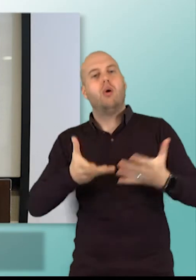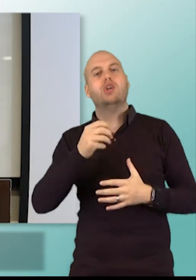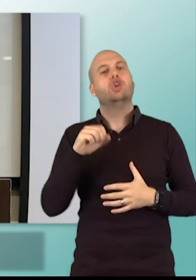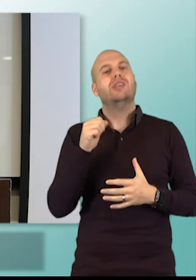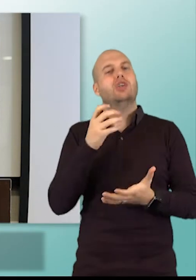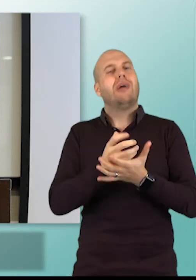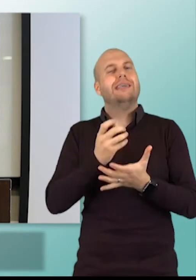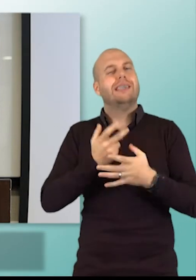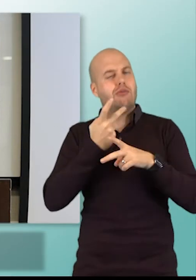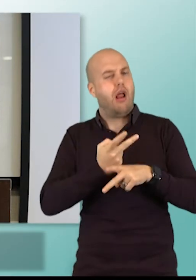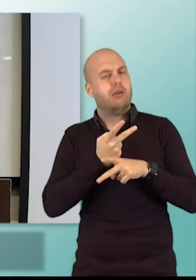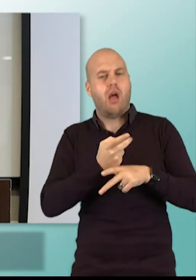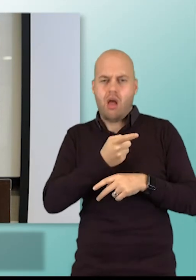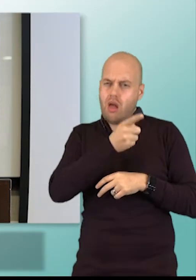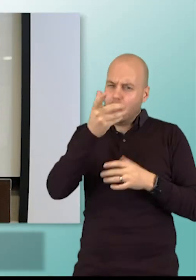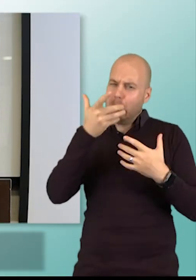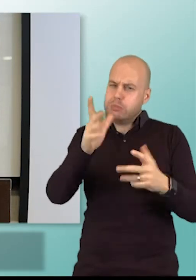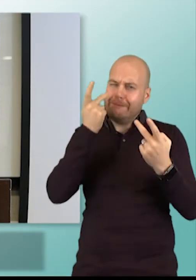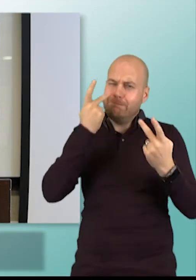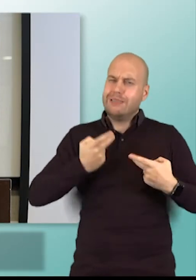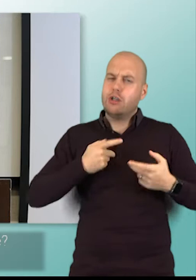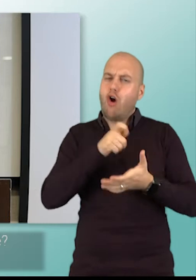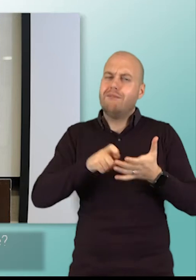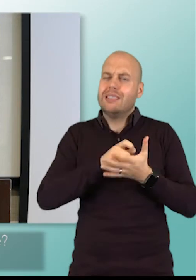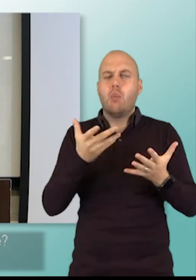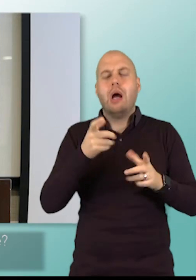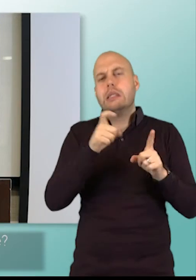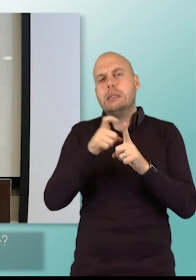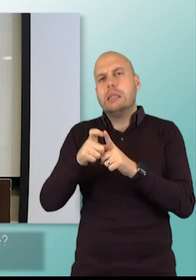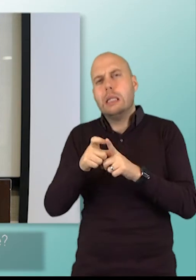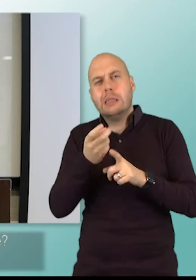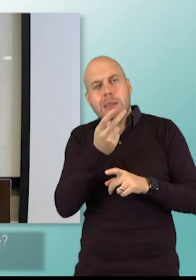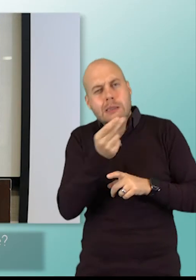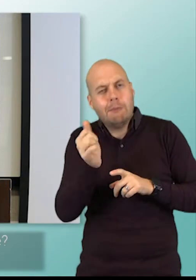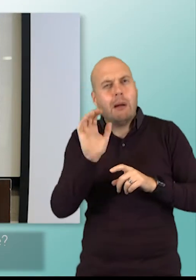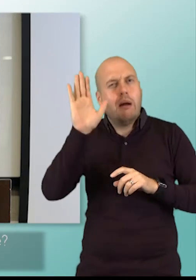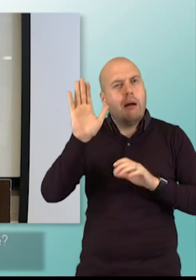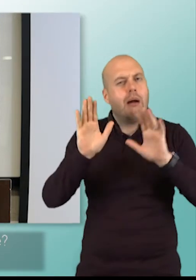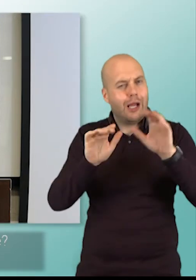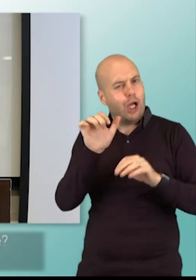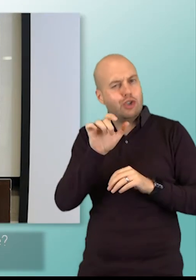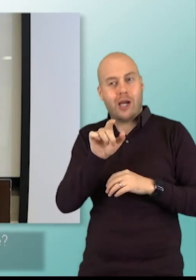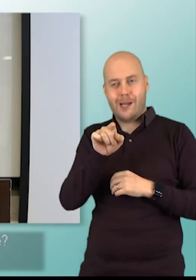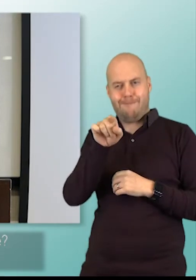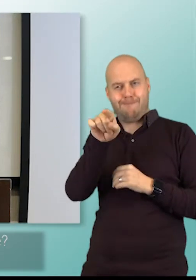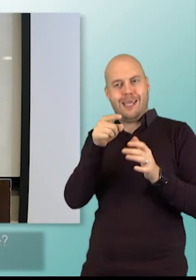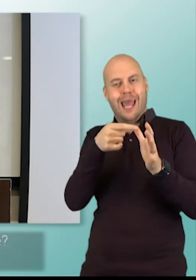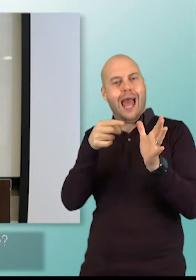demystify things about the Scottish Charity Regulator. Any of you been to our offices in Dundee? Yes,